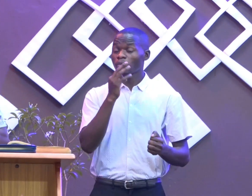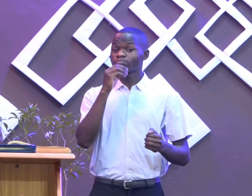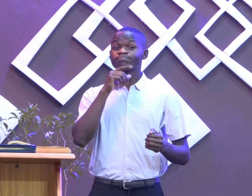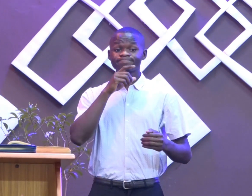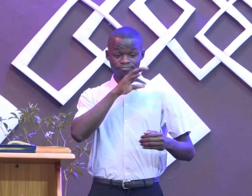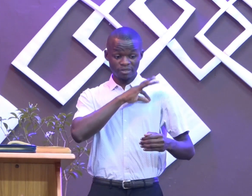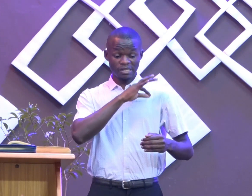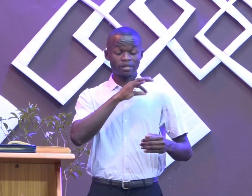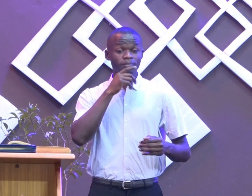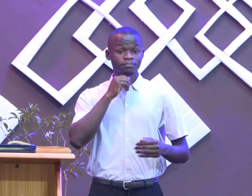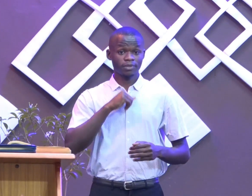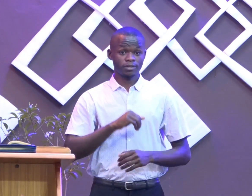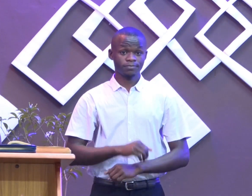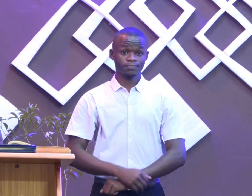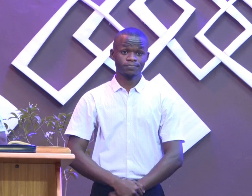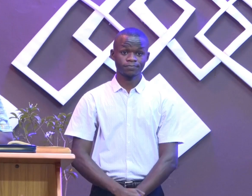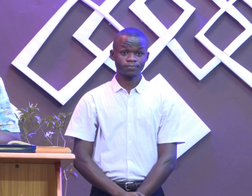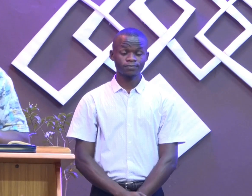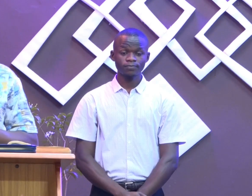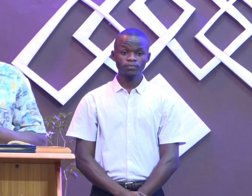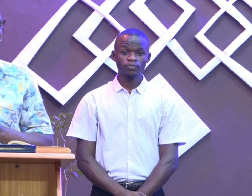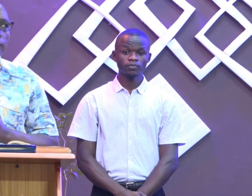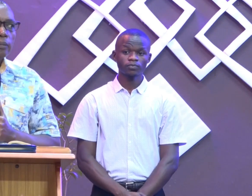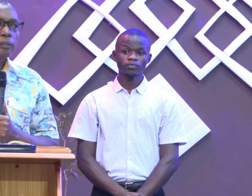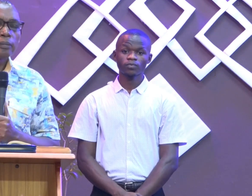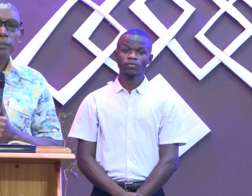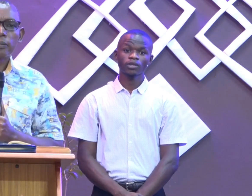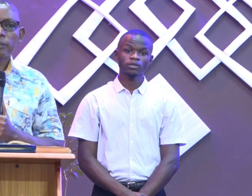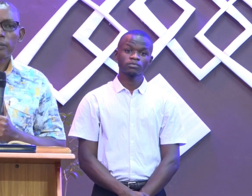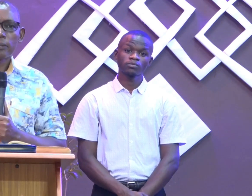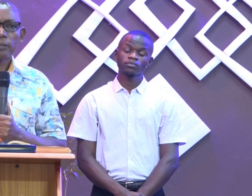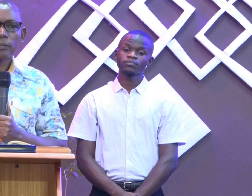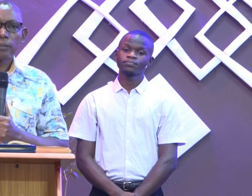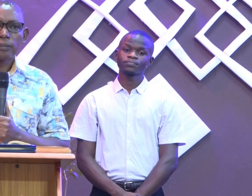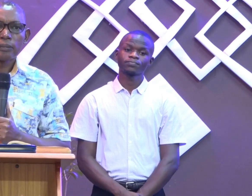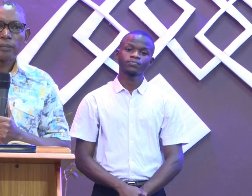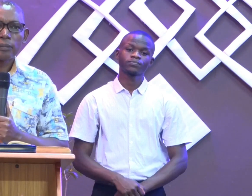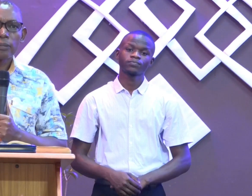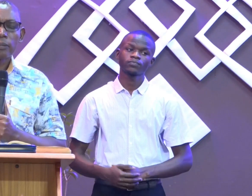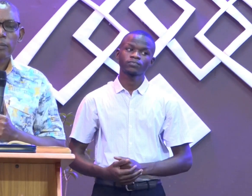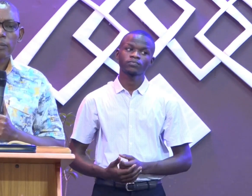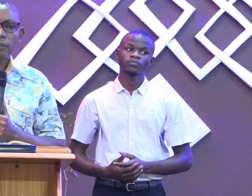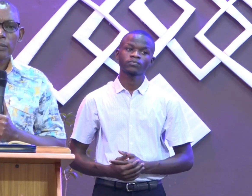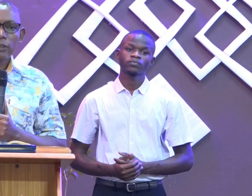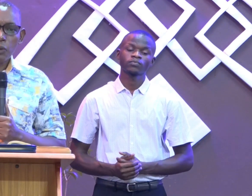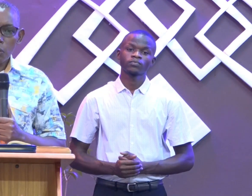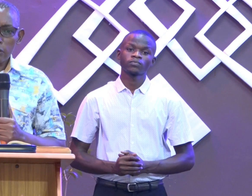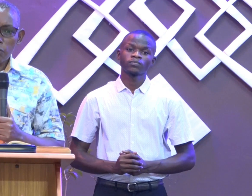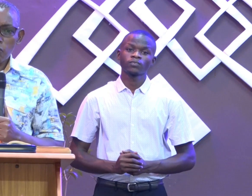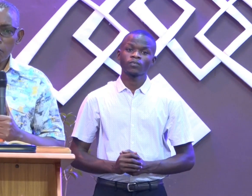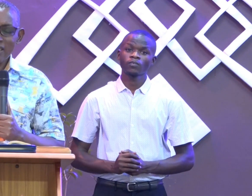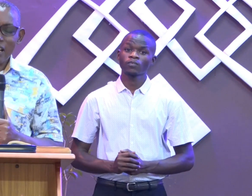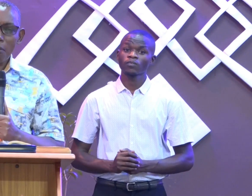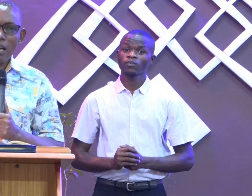for that reason, we ought to considerably go and keenly consider the mystery that's hidden in the inner man.